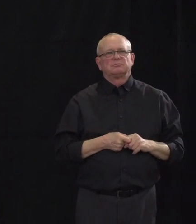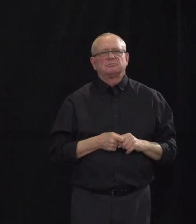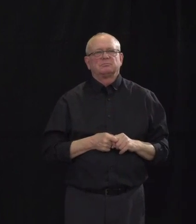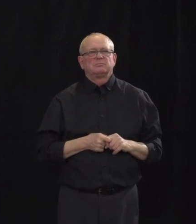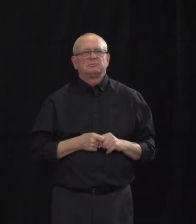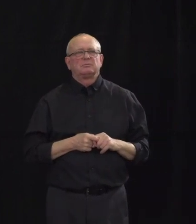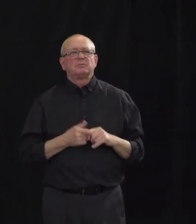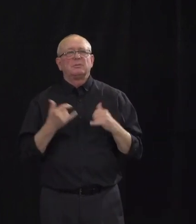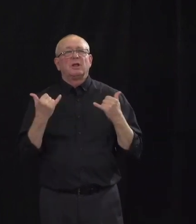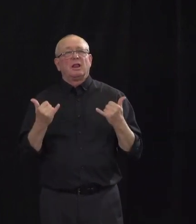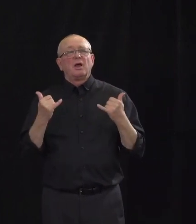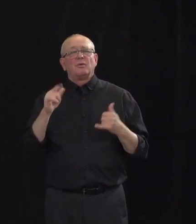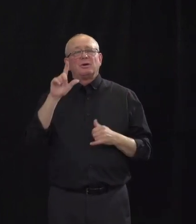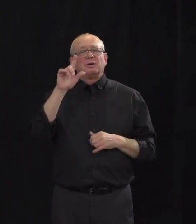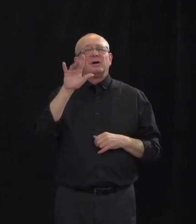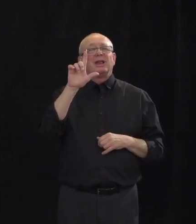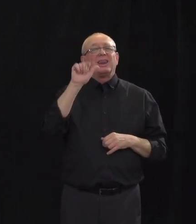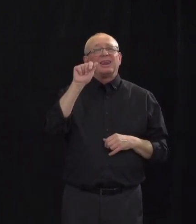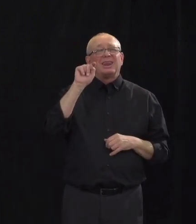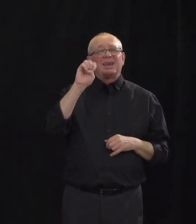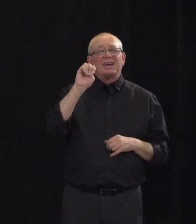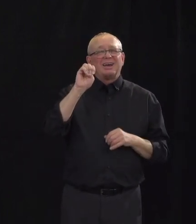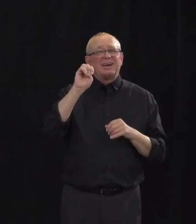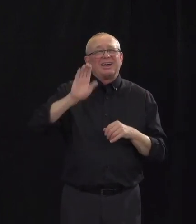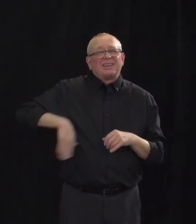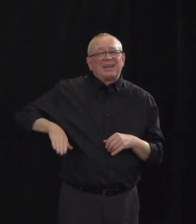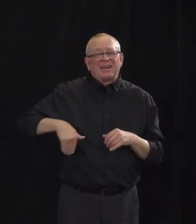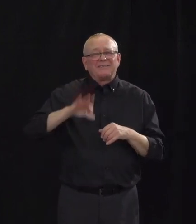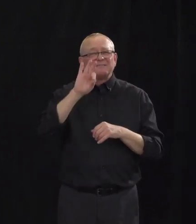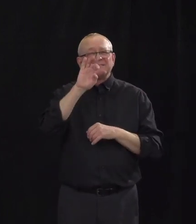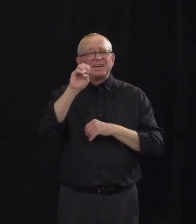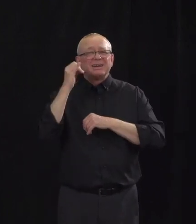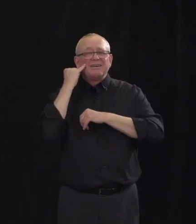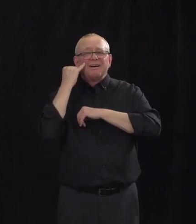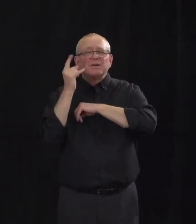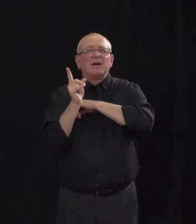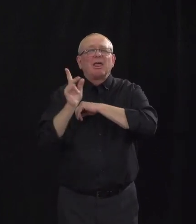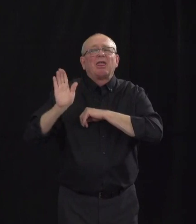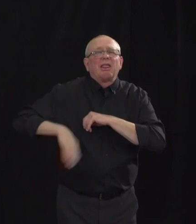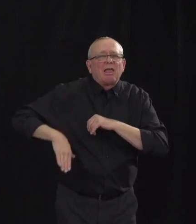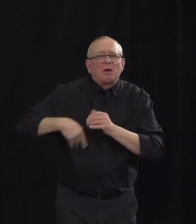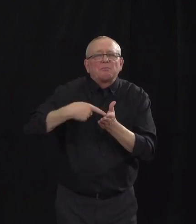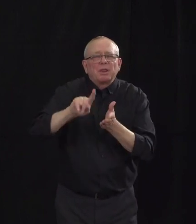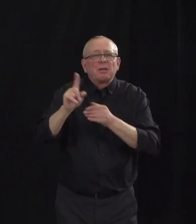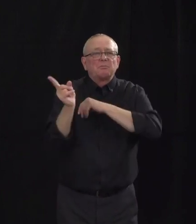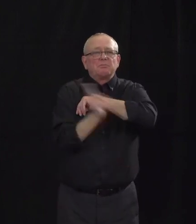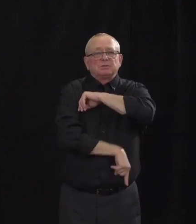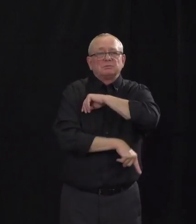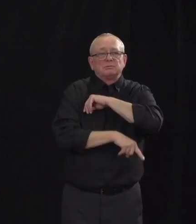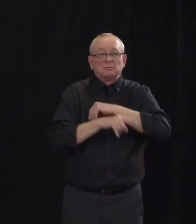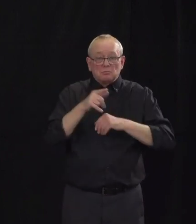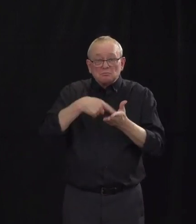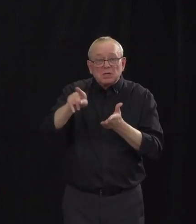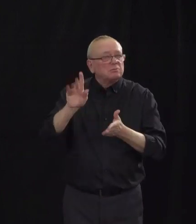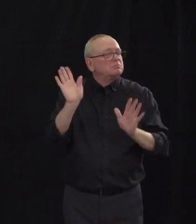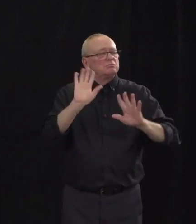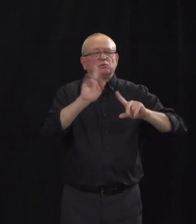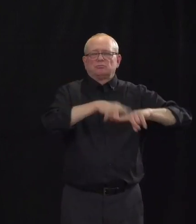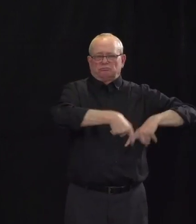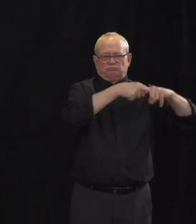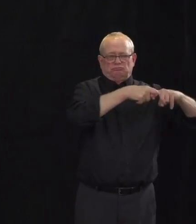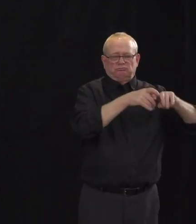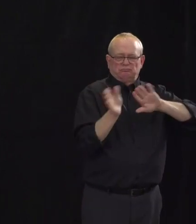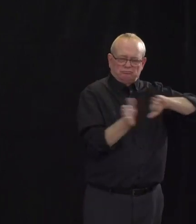suspending late fees for late payment. And fourth, for as long as the public health emergency remains in